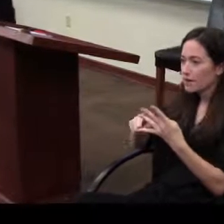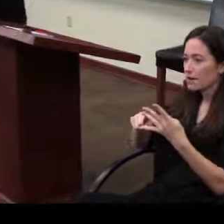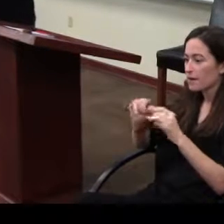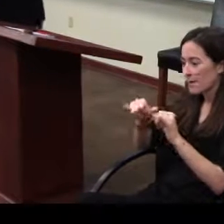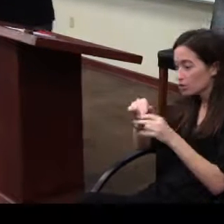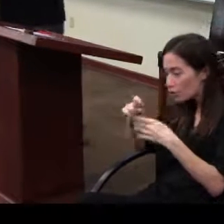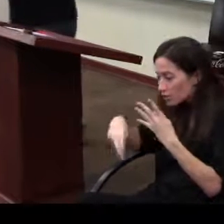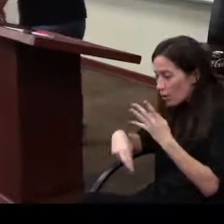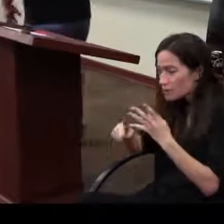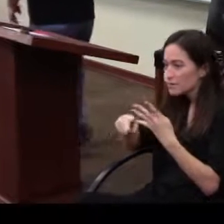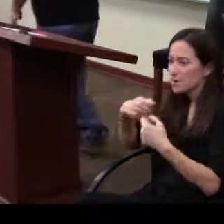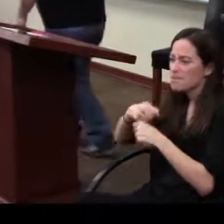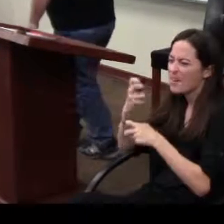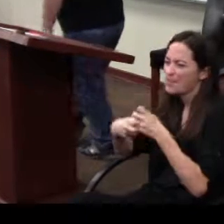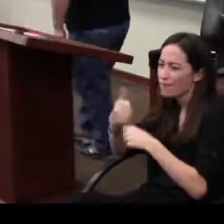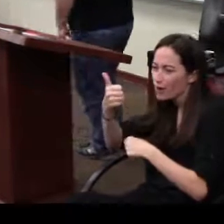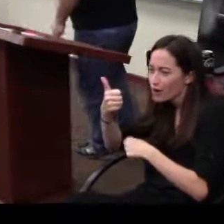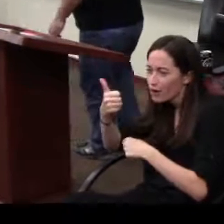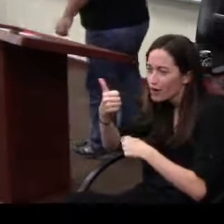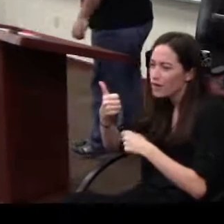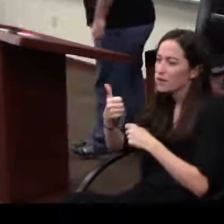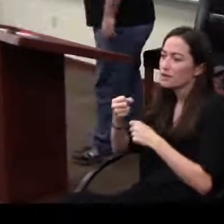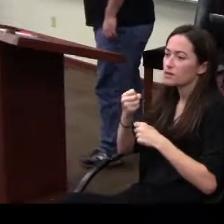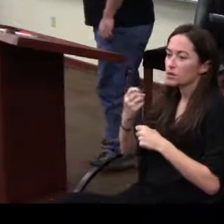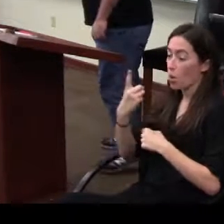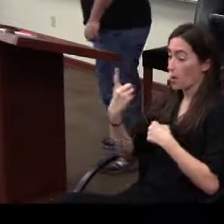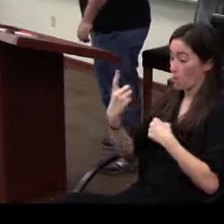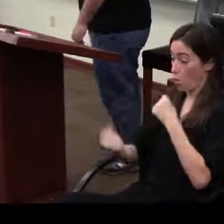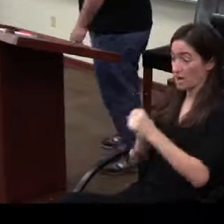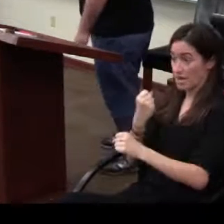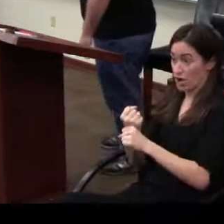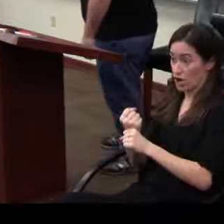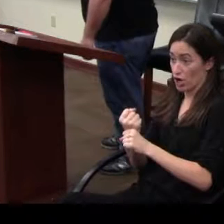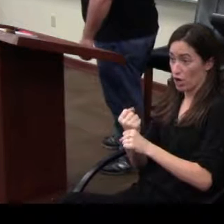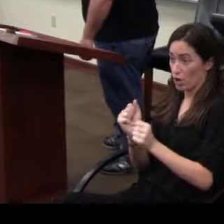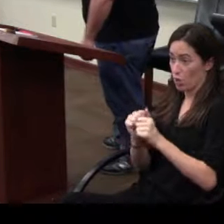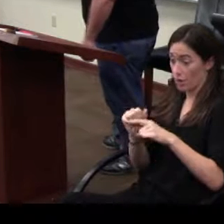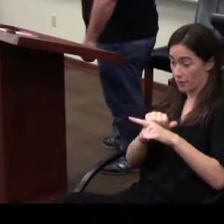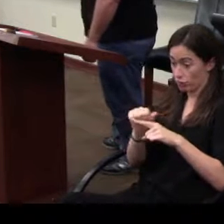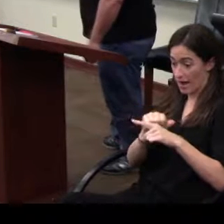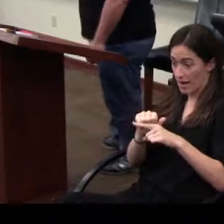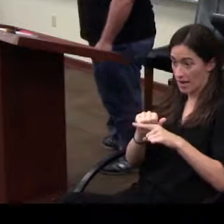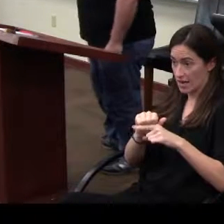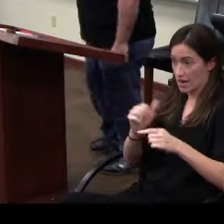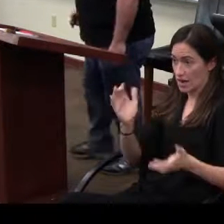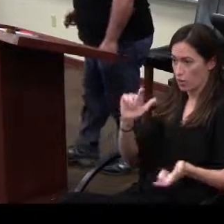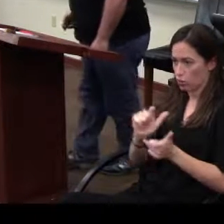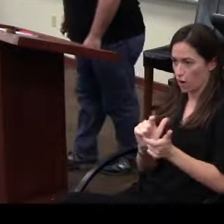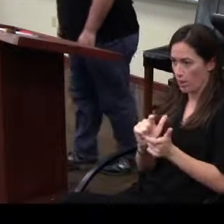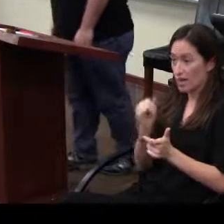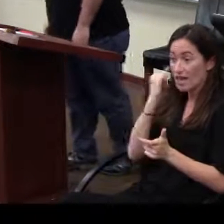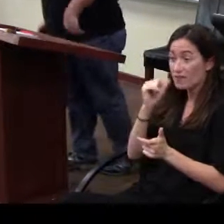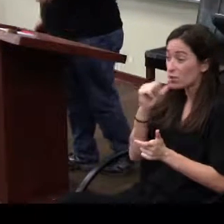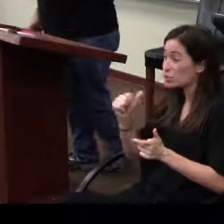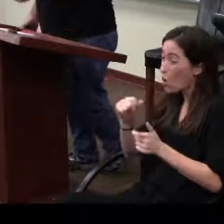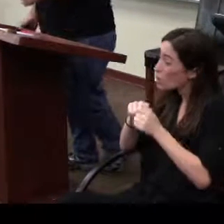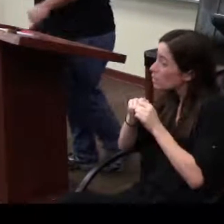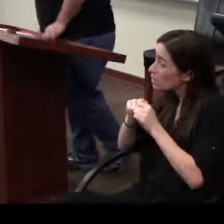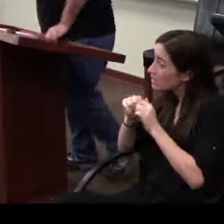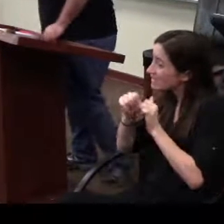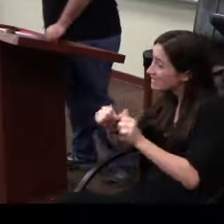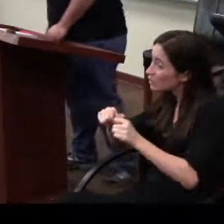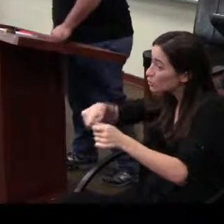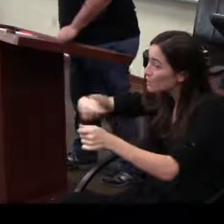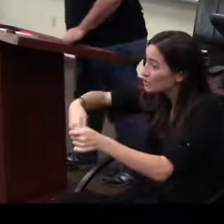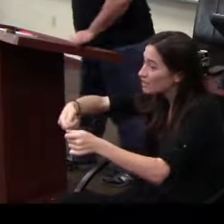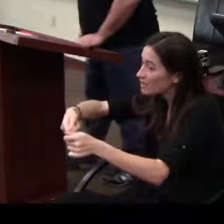tougher. So a year later, now normally with the training, it'll drop a little bit. If you don't continue that phishing thing, this is going to go right back up. You're going to be right